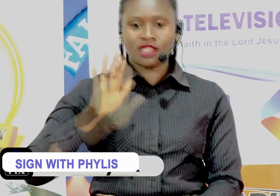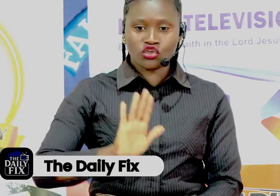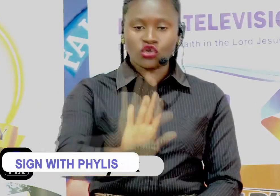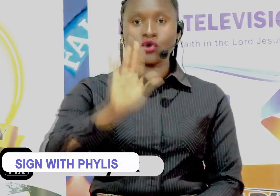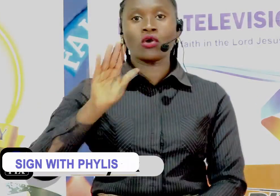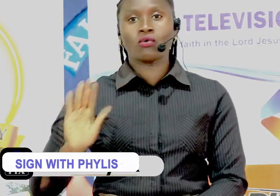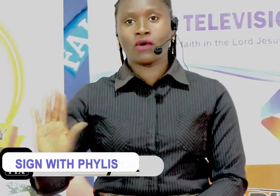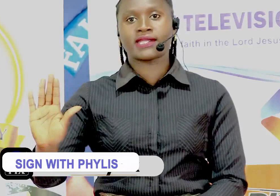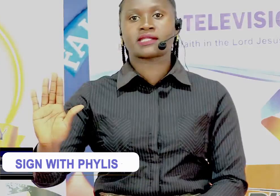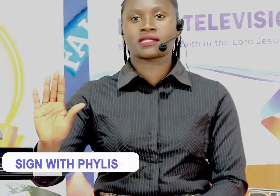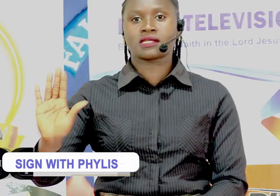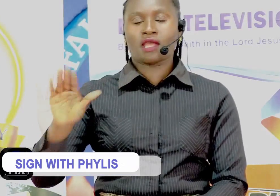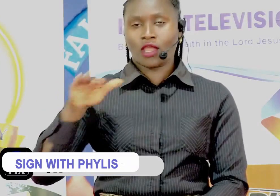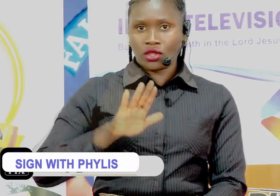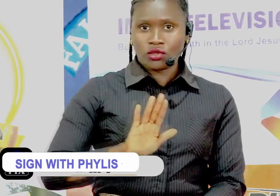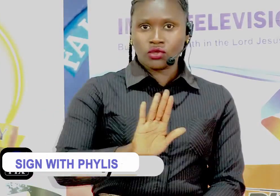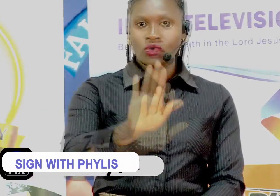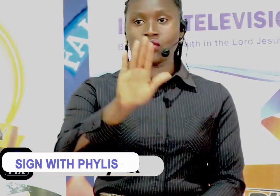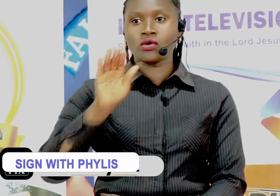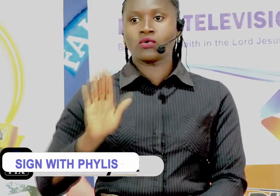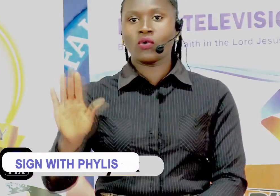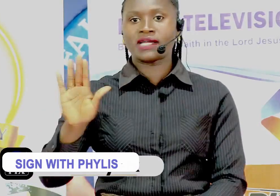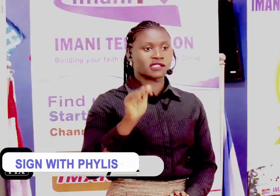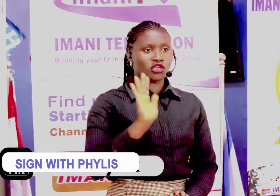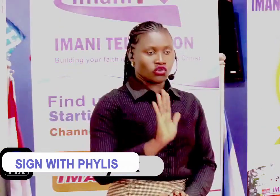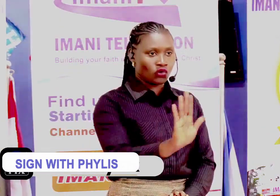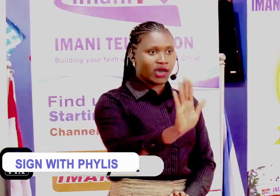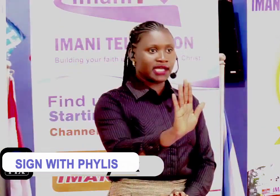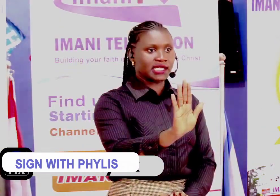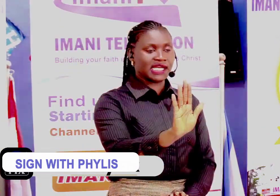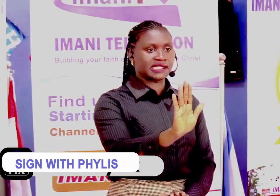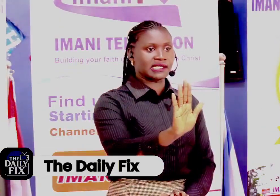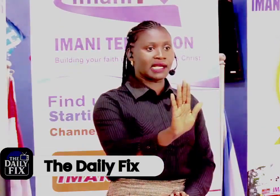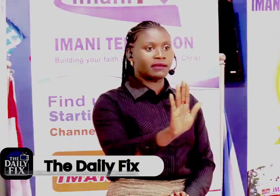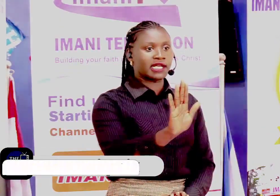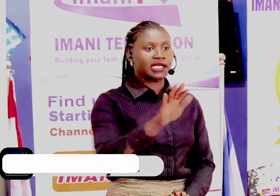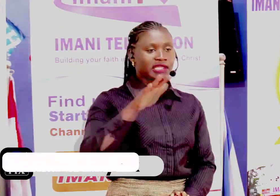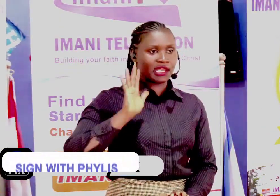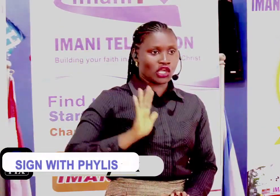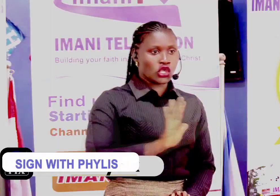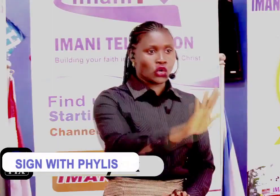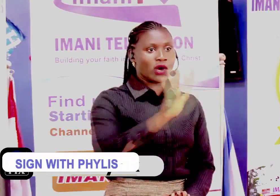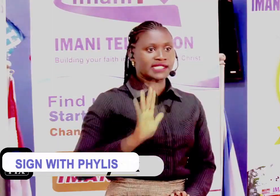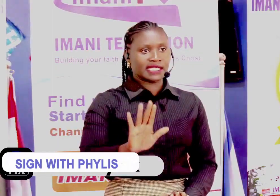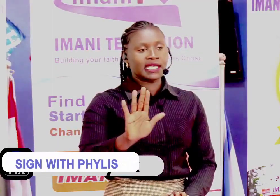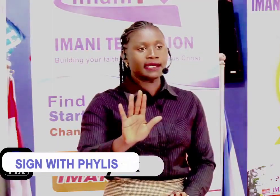You was you are in a singular manner and then you was in